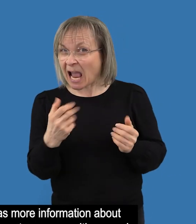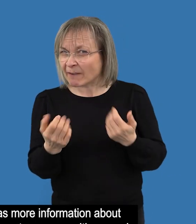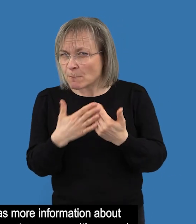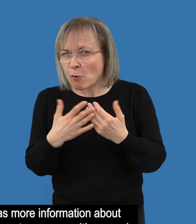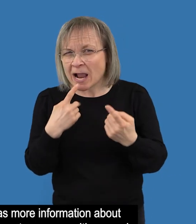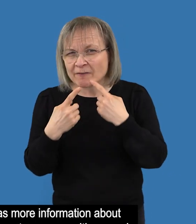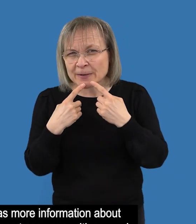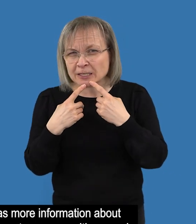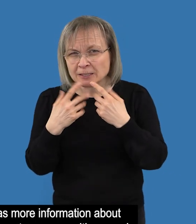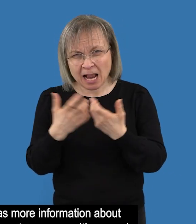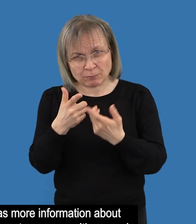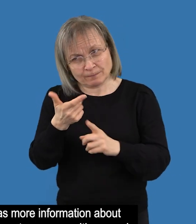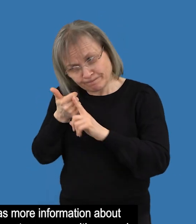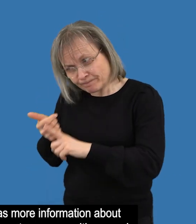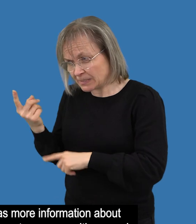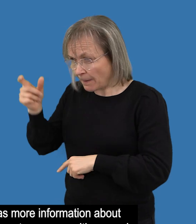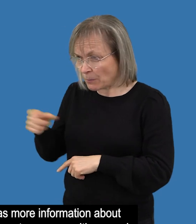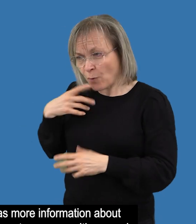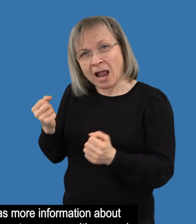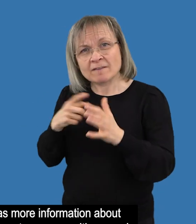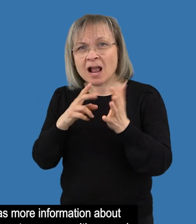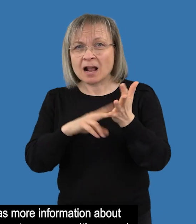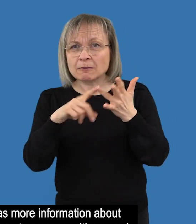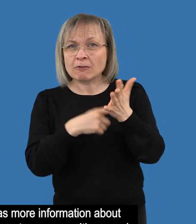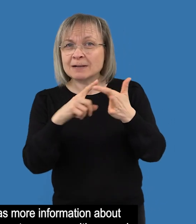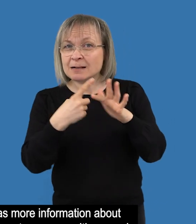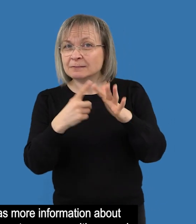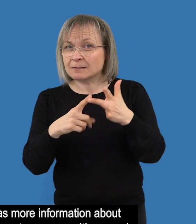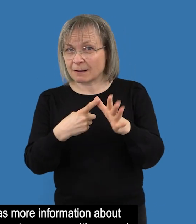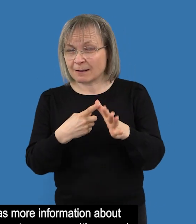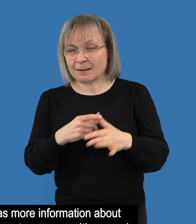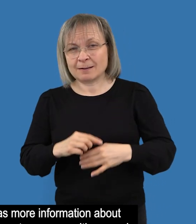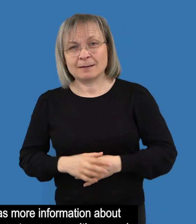BSL has more information about how to support someone with anorexia.